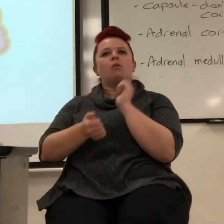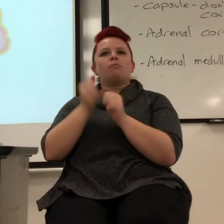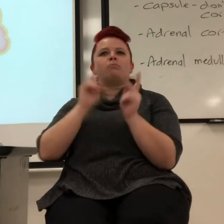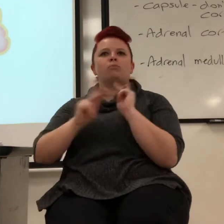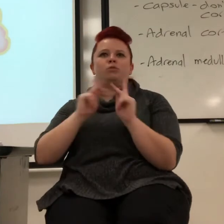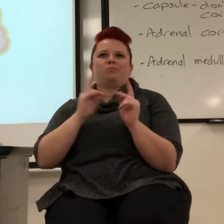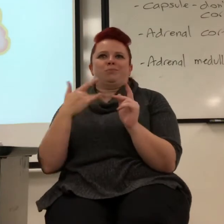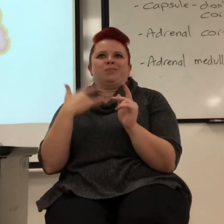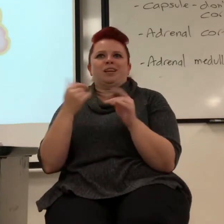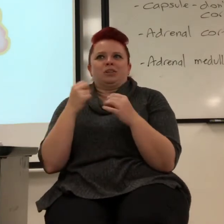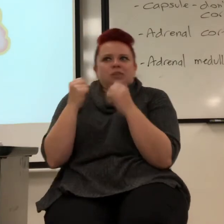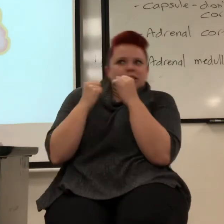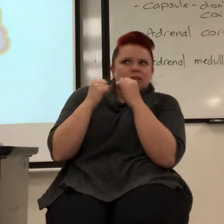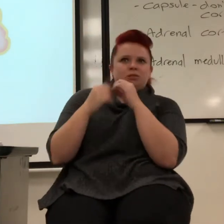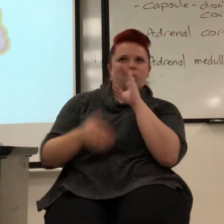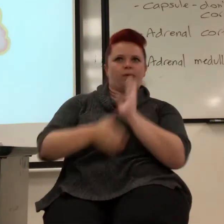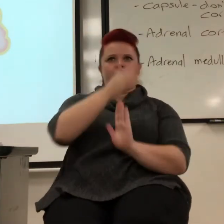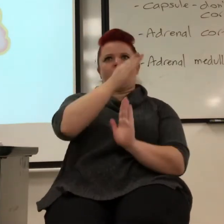cower away or run away.